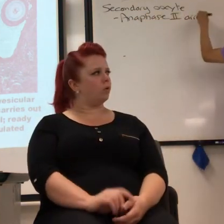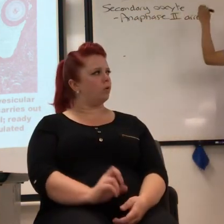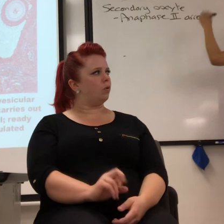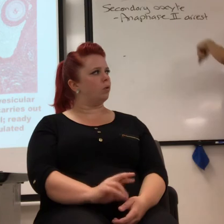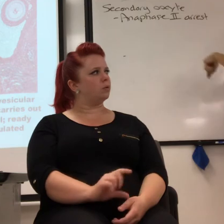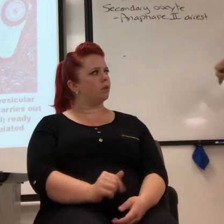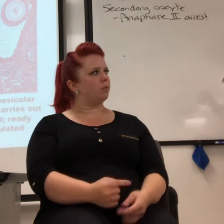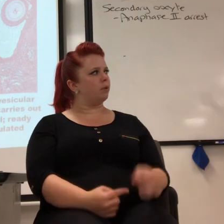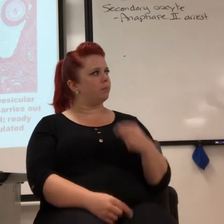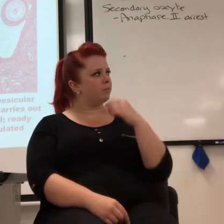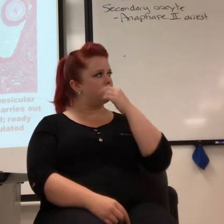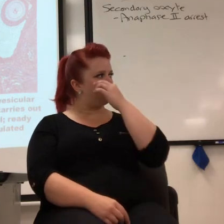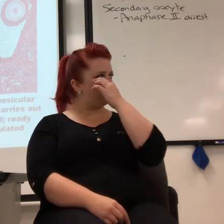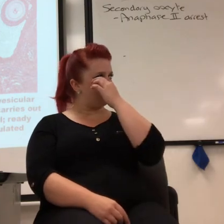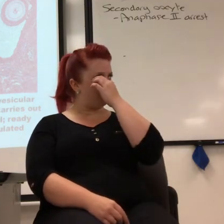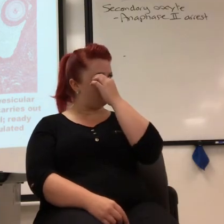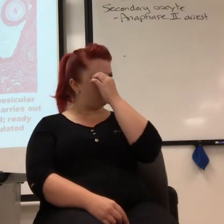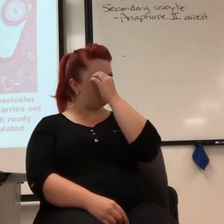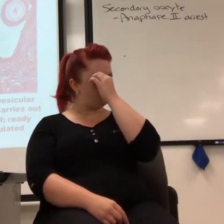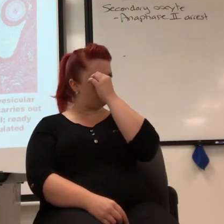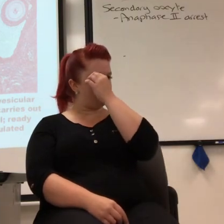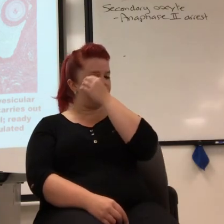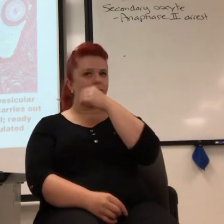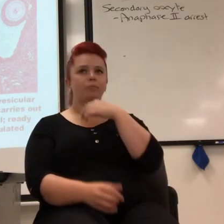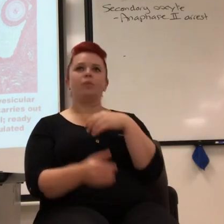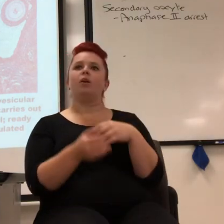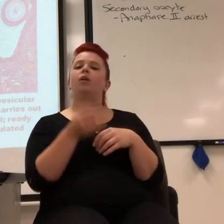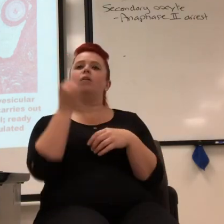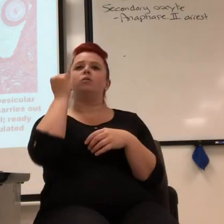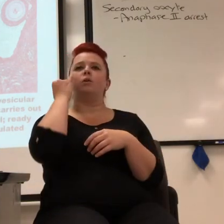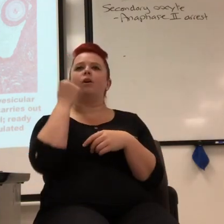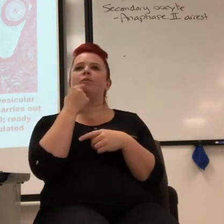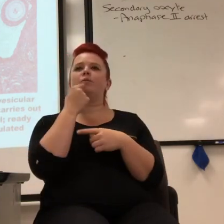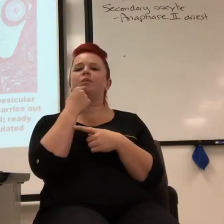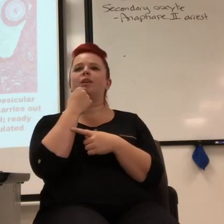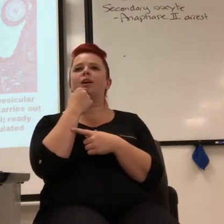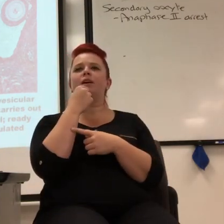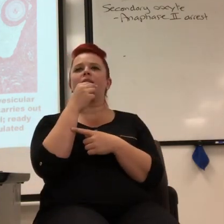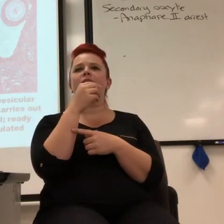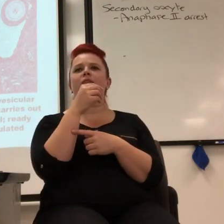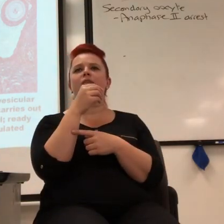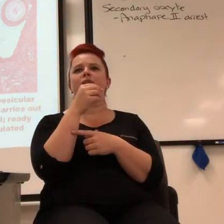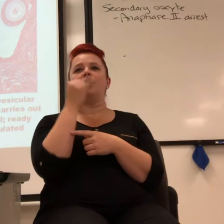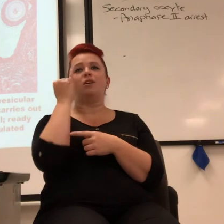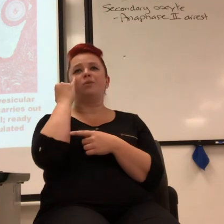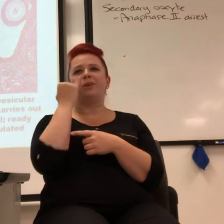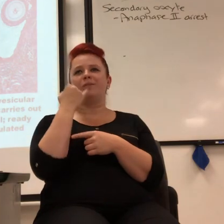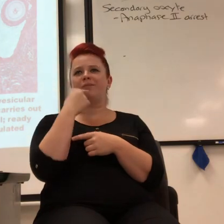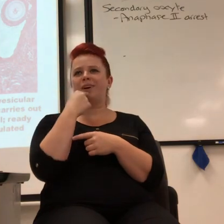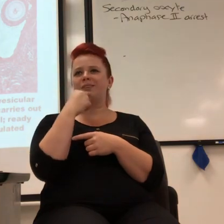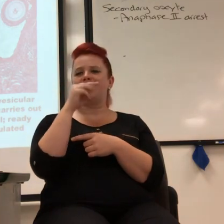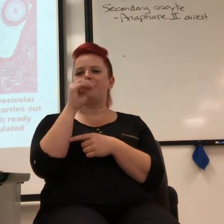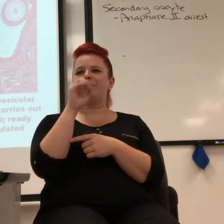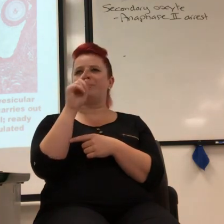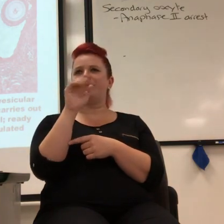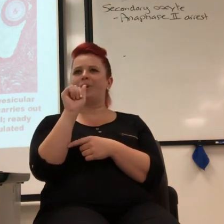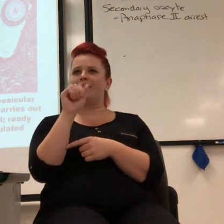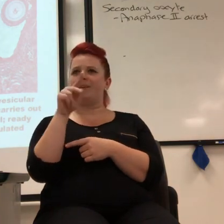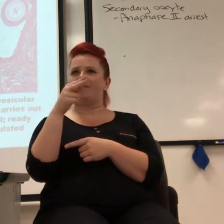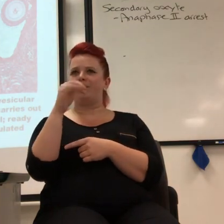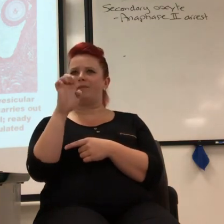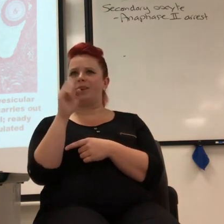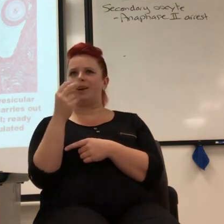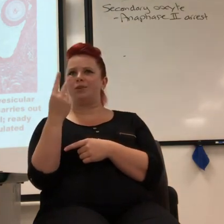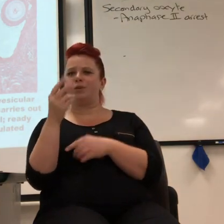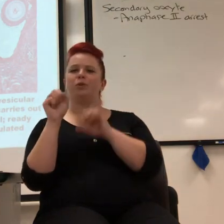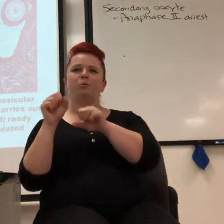If you see somewhere else, I say, or someone else that says metaphase 2MS, don't get hung up about that. Okay. The point is, you didn't finish.